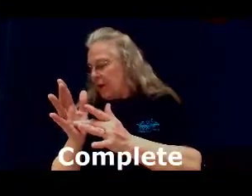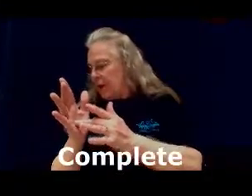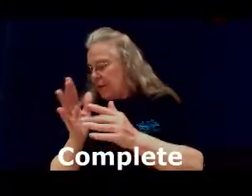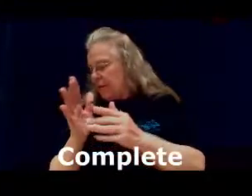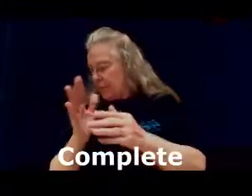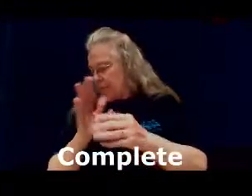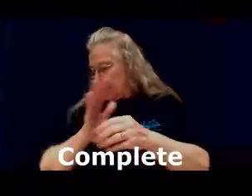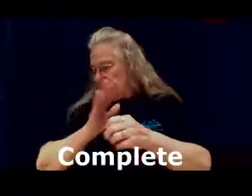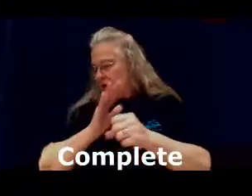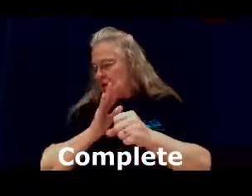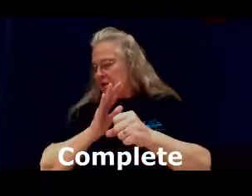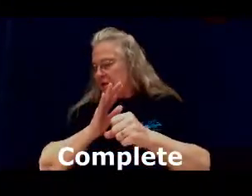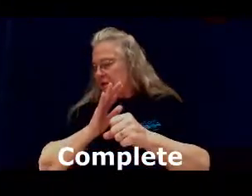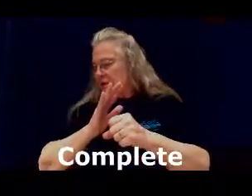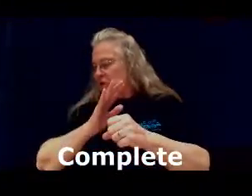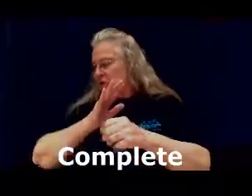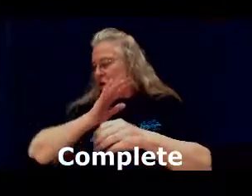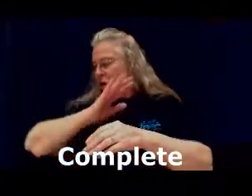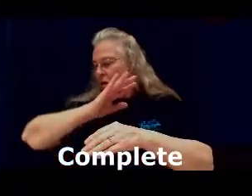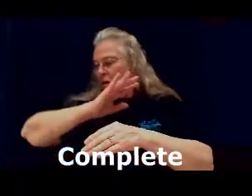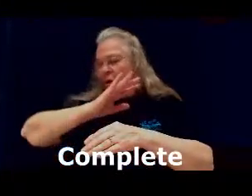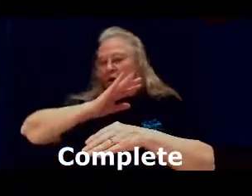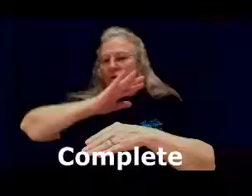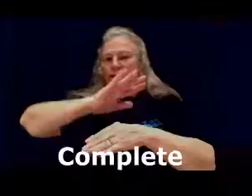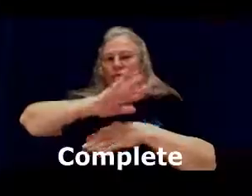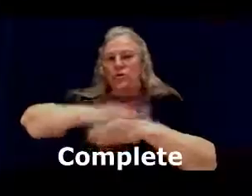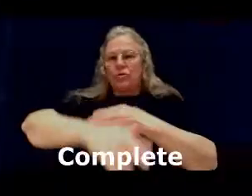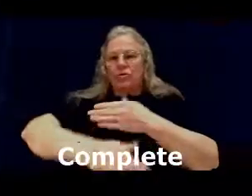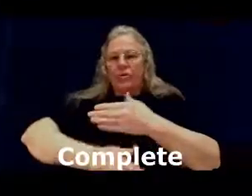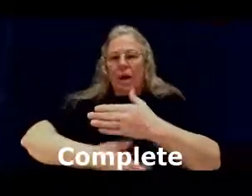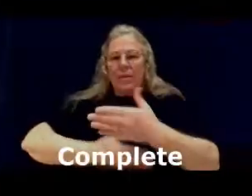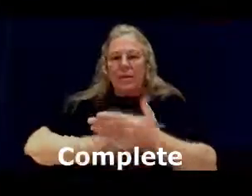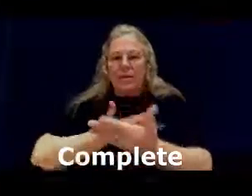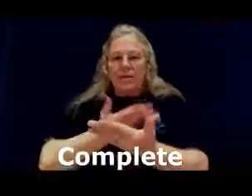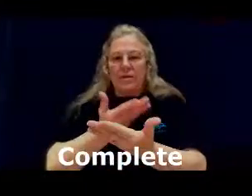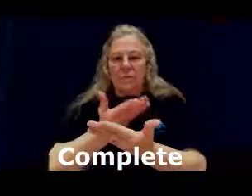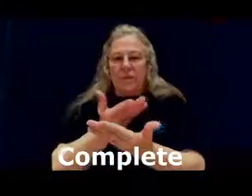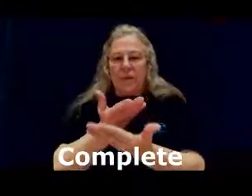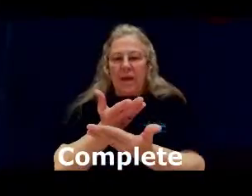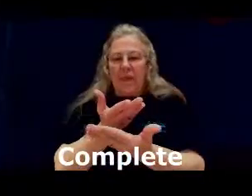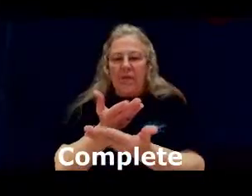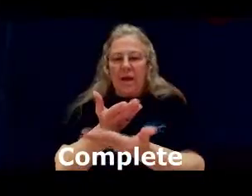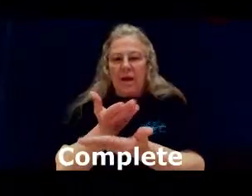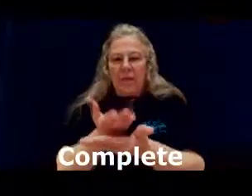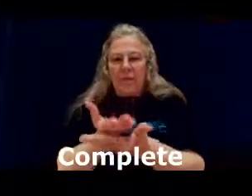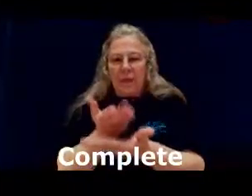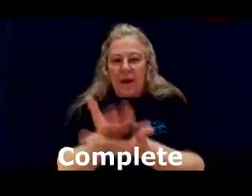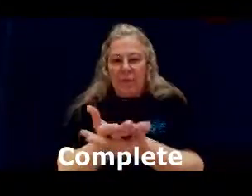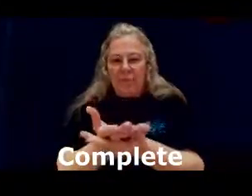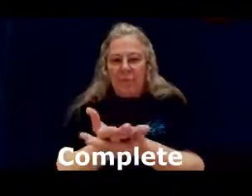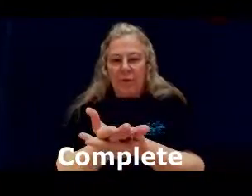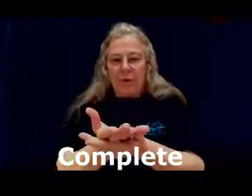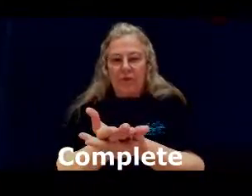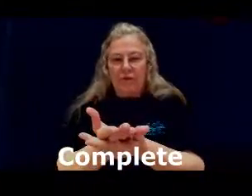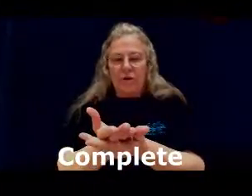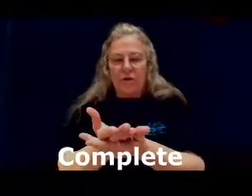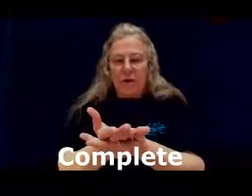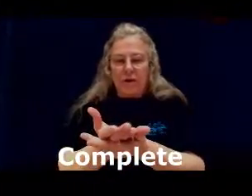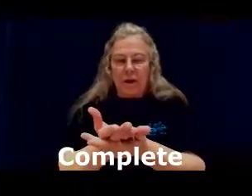Completely is the same as all, so you grab it, everything up, and put it into your non-dominant